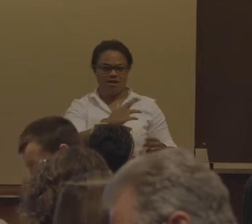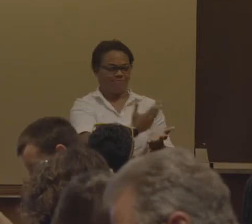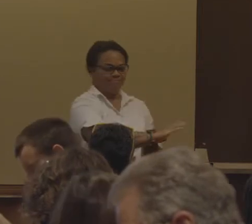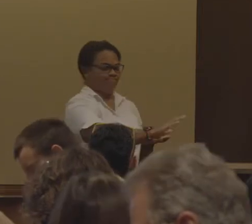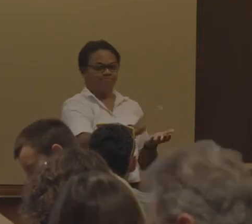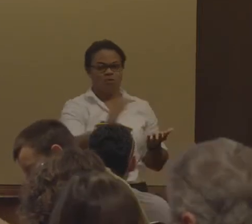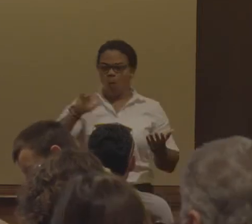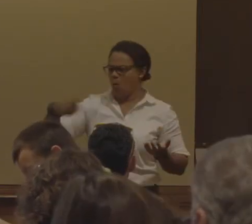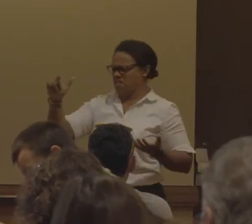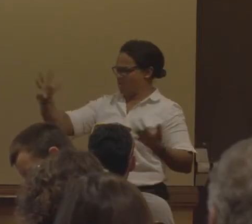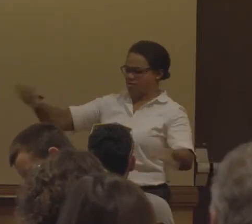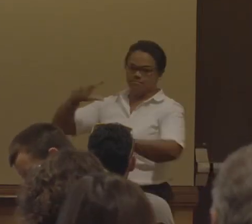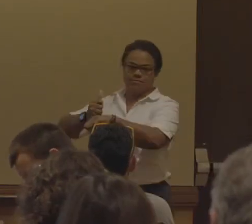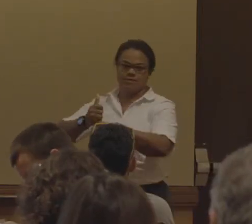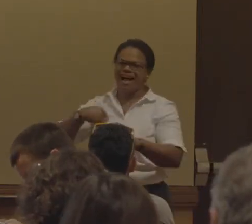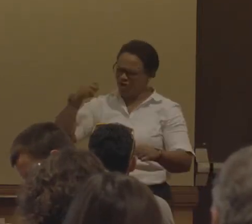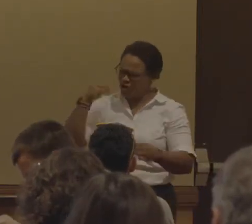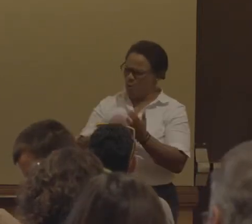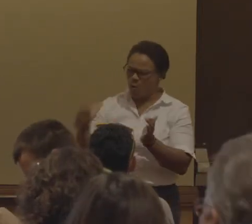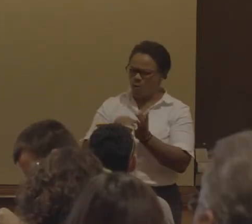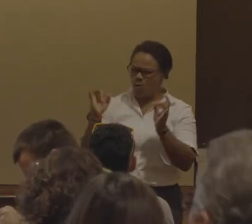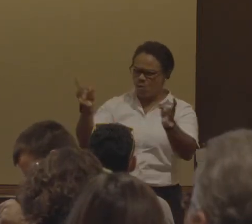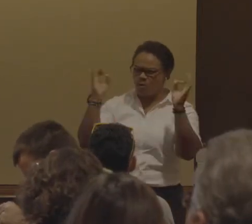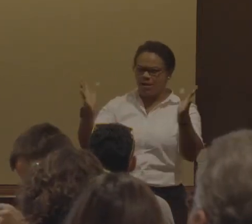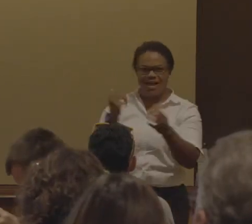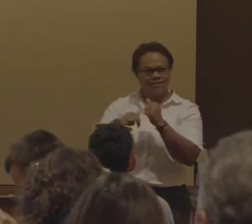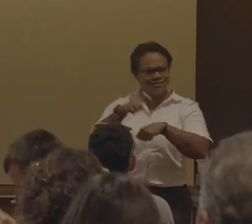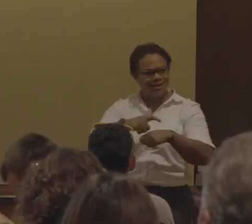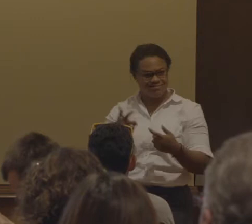I've been deterred from that numerous times every time I've brought it up.